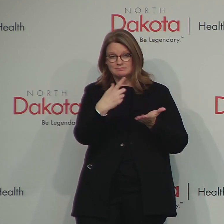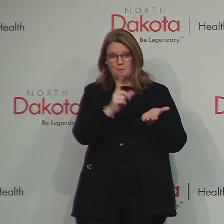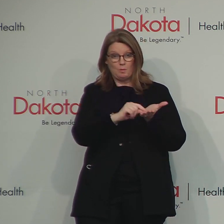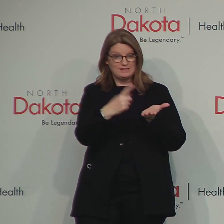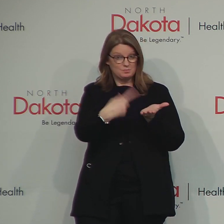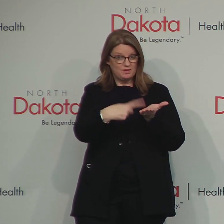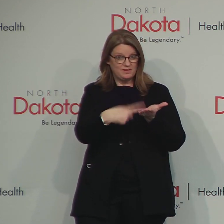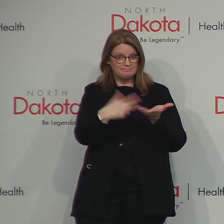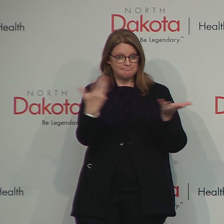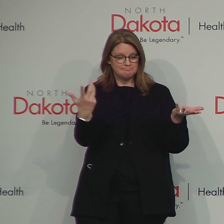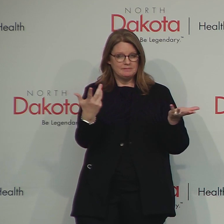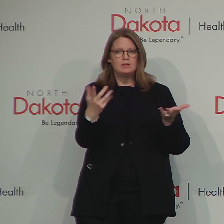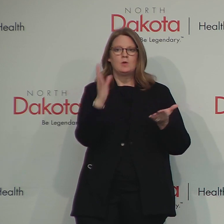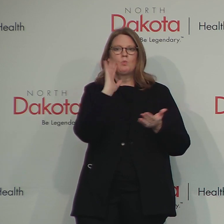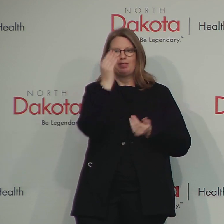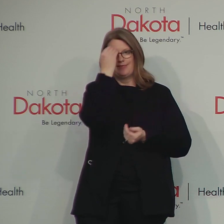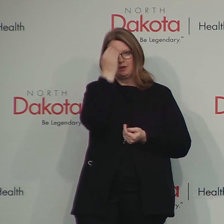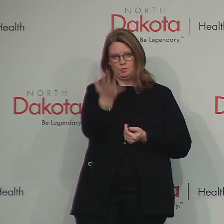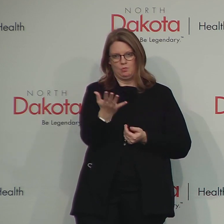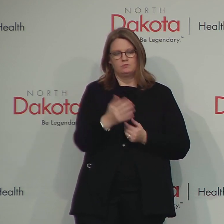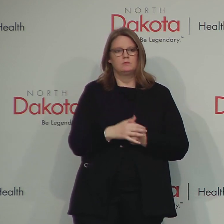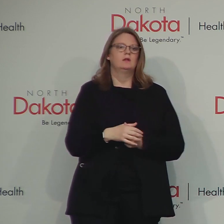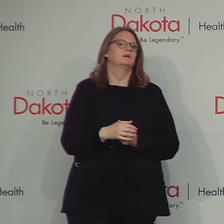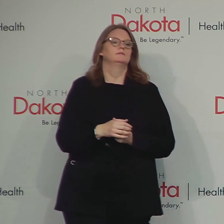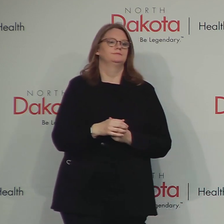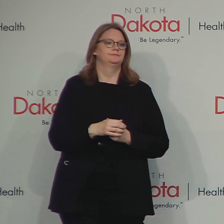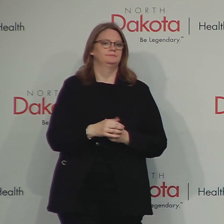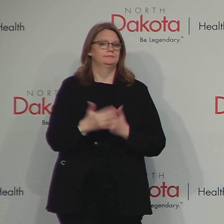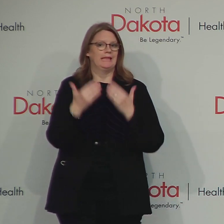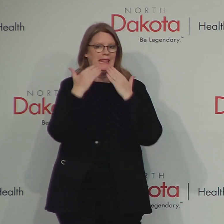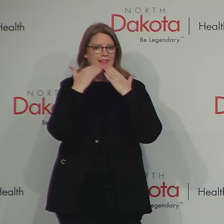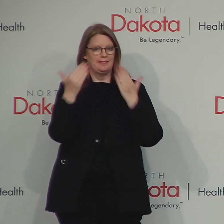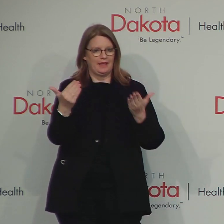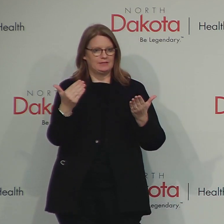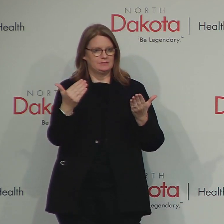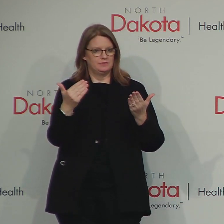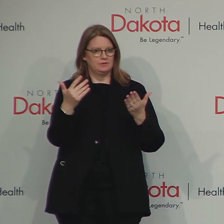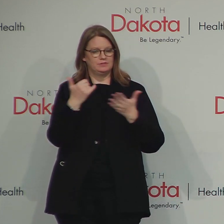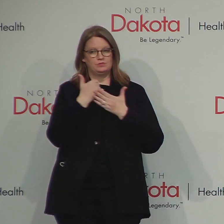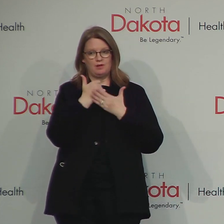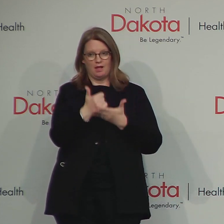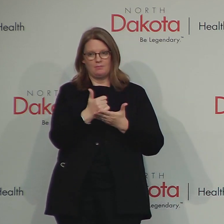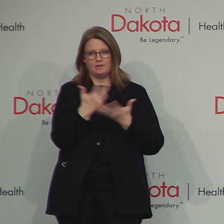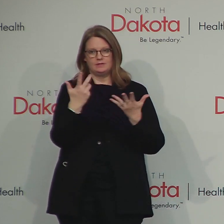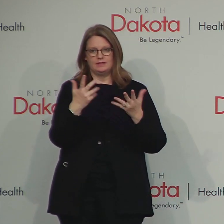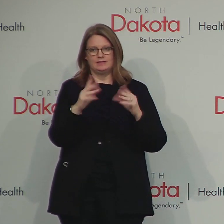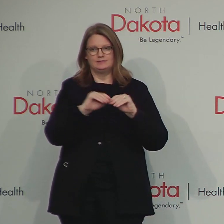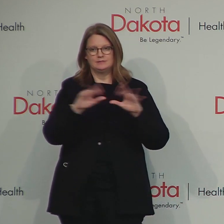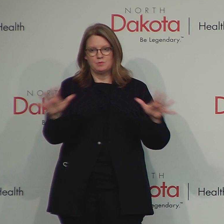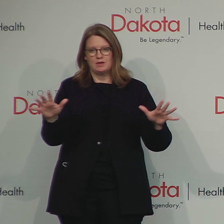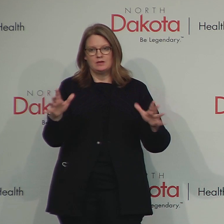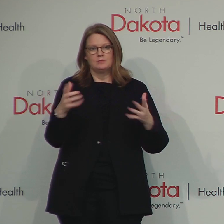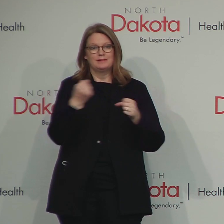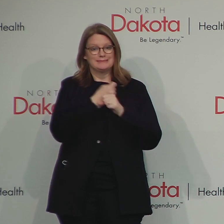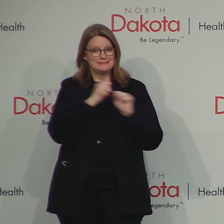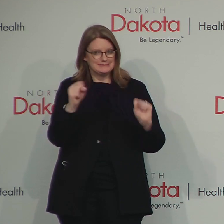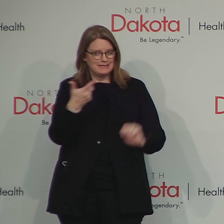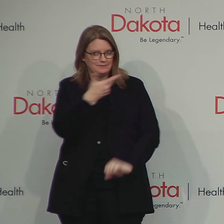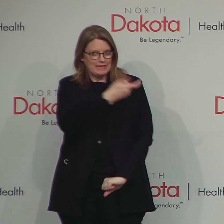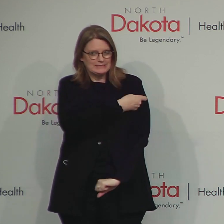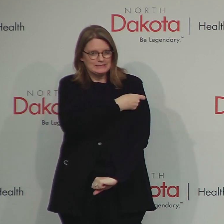press briefing will be, but we'll keep you posted. But again, thanks for your help in helping get the word out about safe